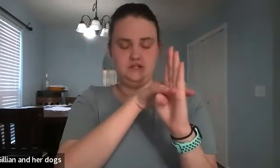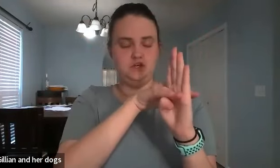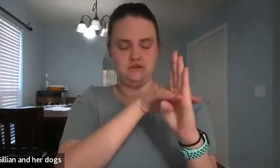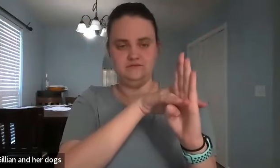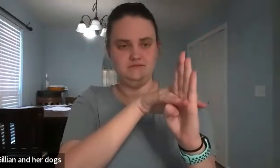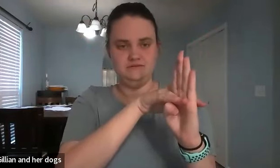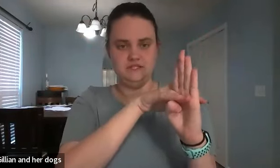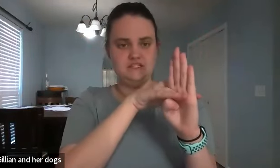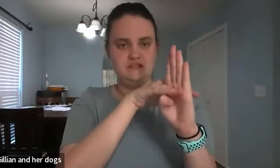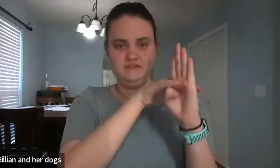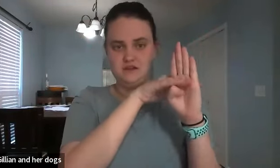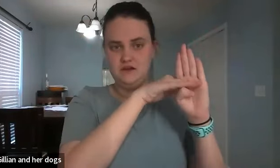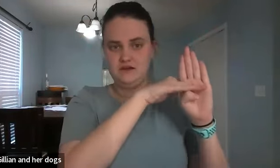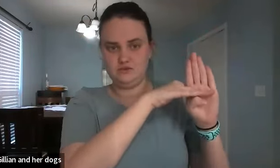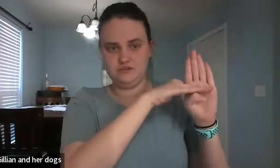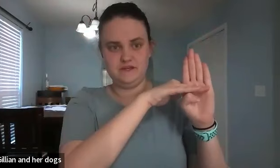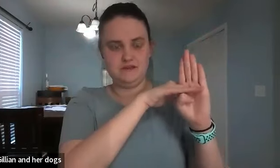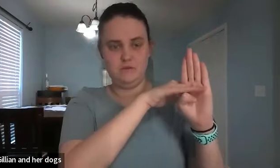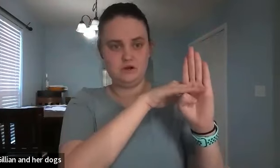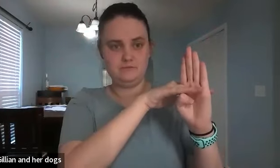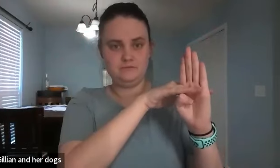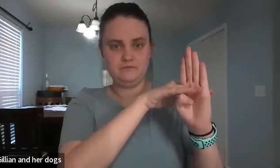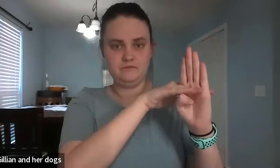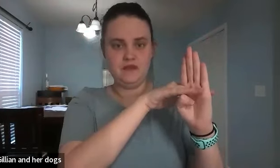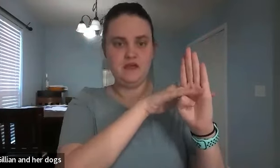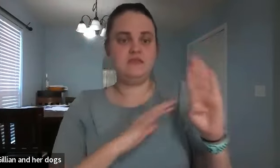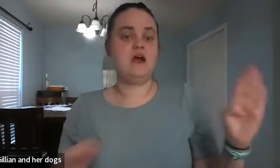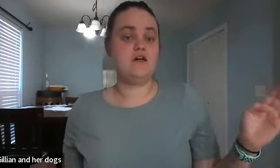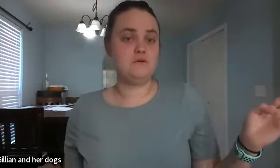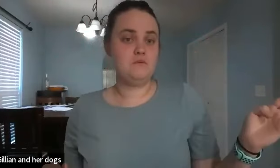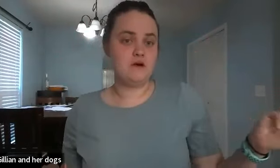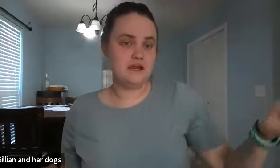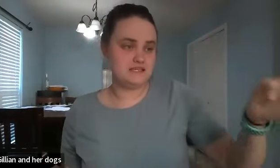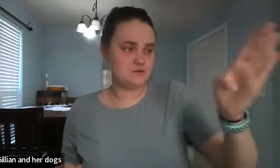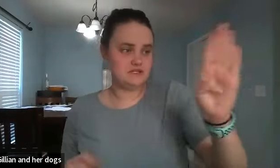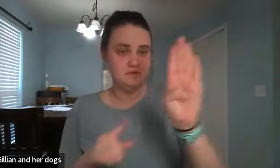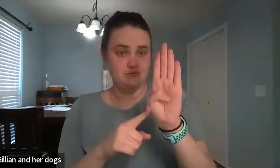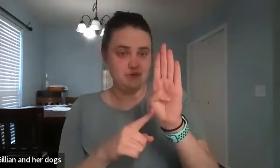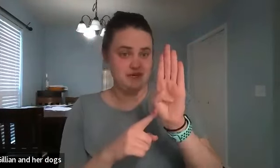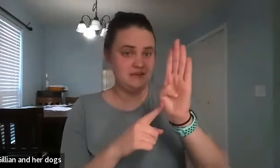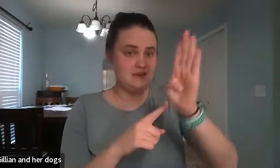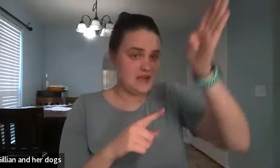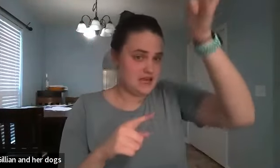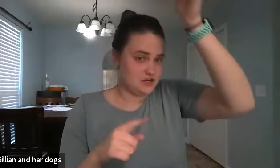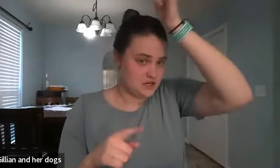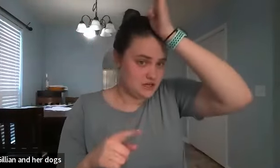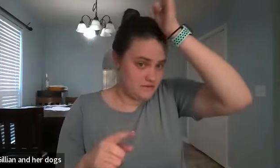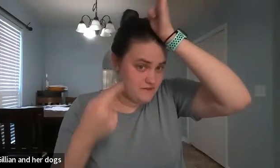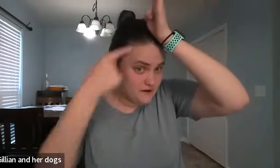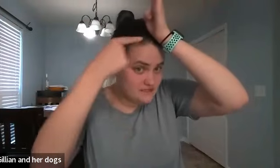shark. It's like the dorsal fin in the water. The other one is going to be a B, and you're going to go at the very